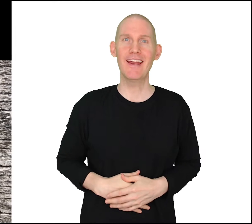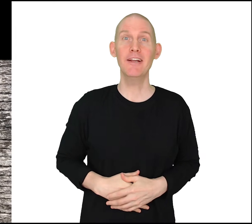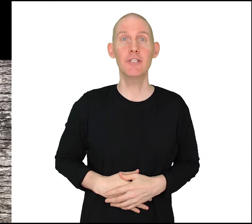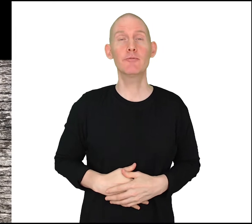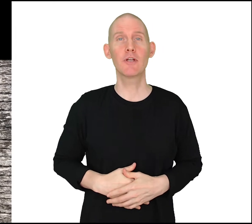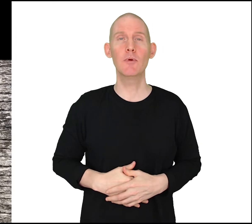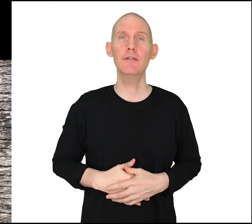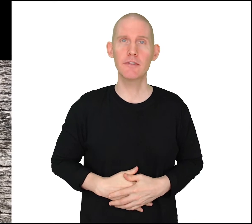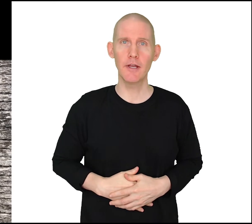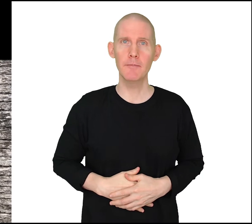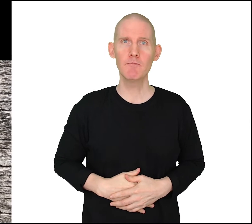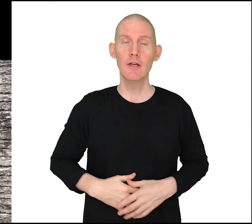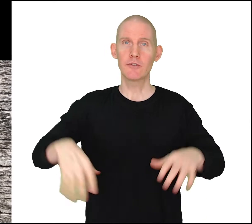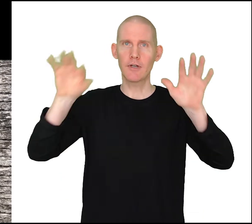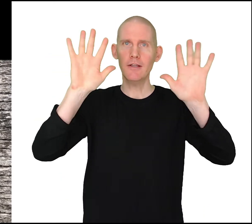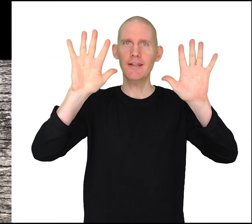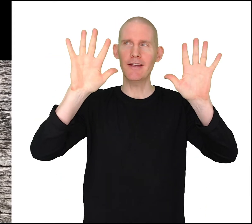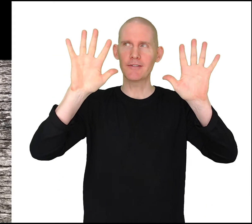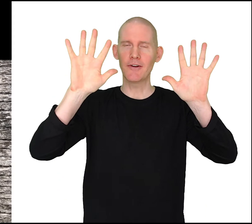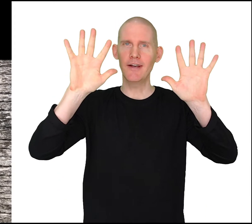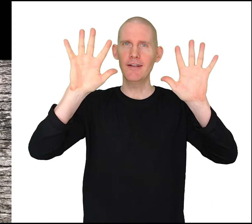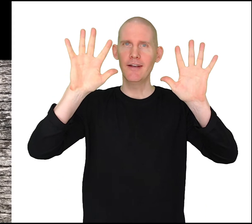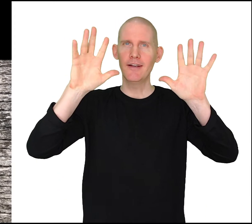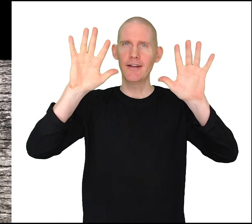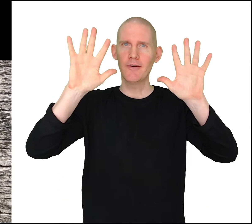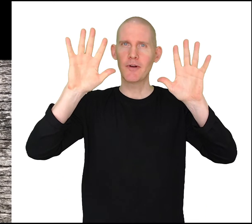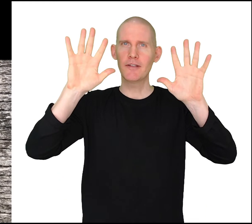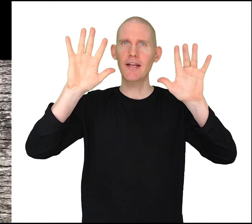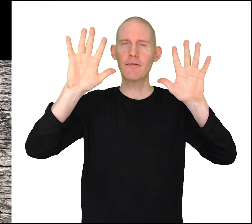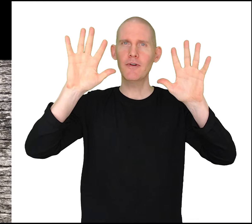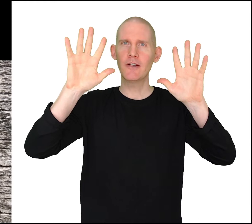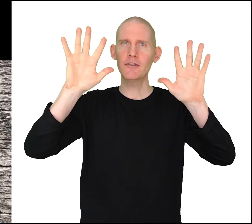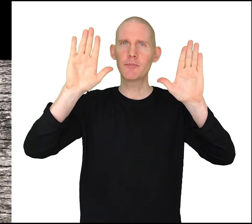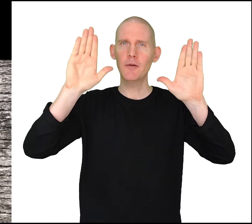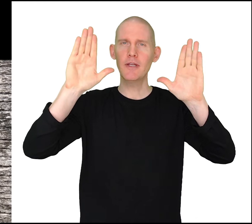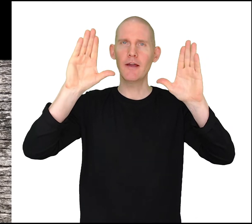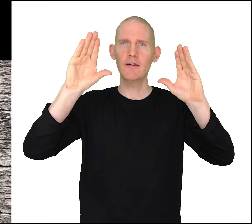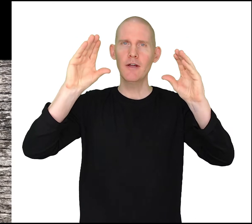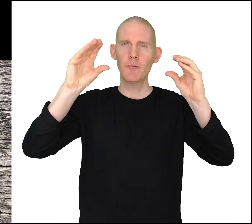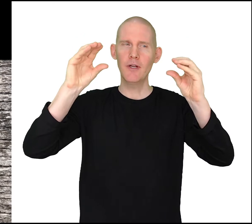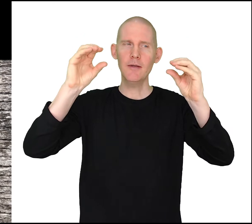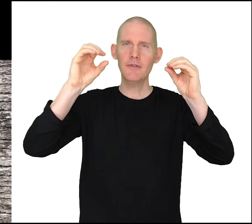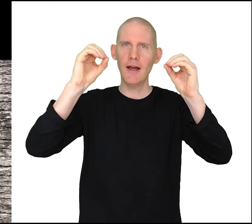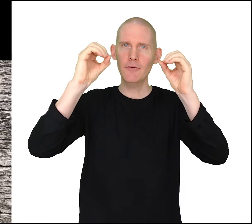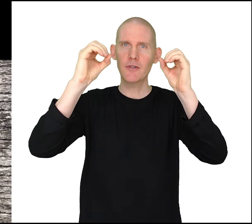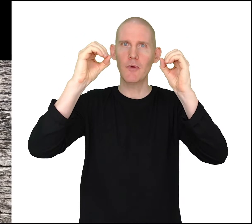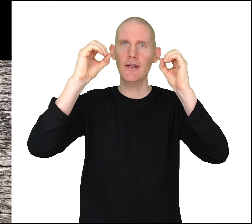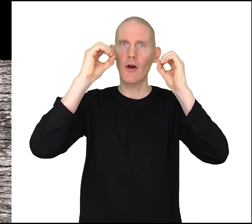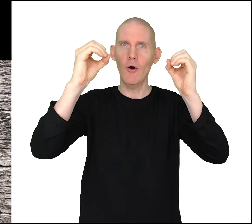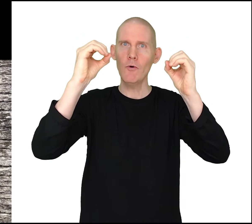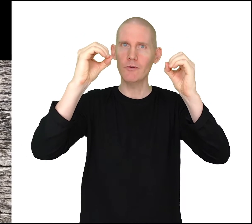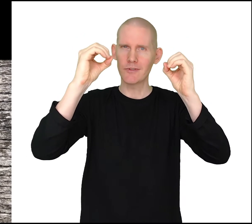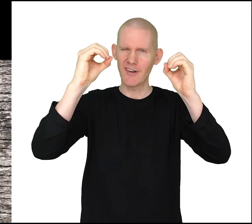Okay, hand shapes are going to be the same. Start like this, all right? We're going to take our fingers, put them together, bring them down to